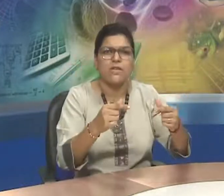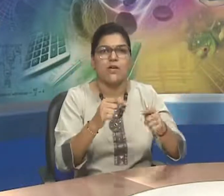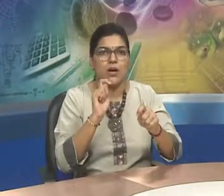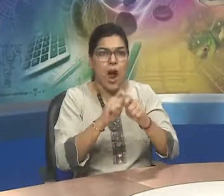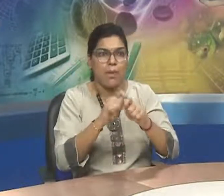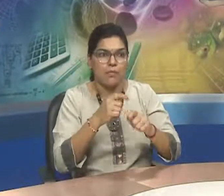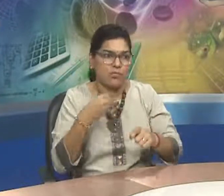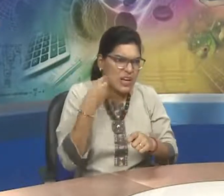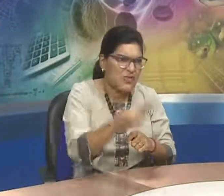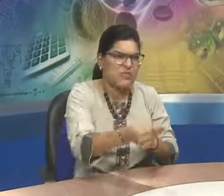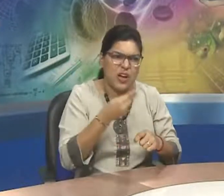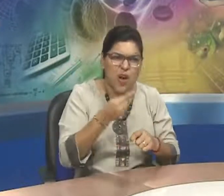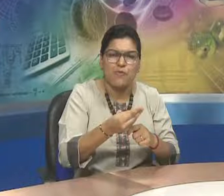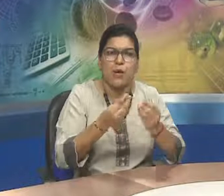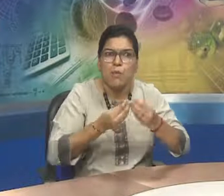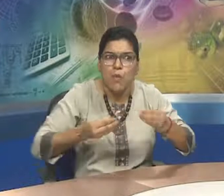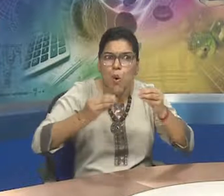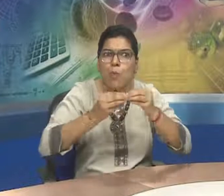This word is slavery.